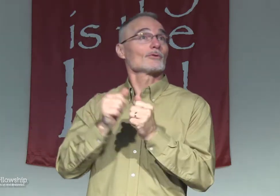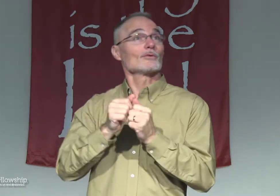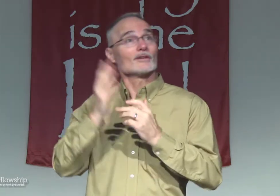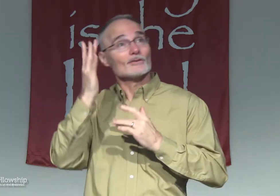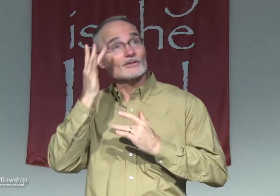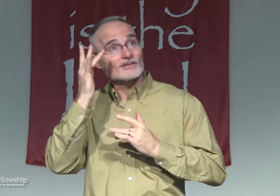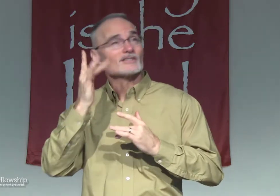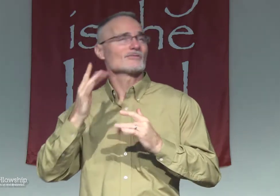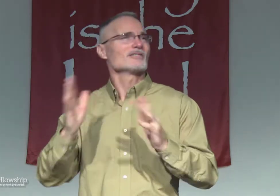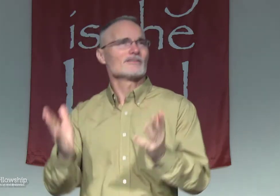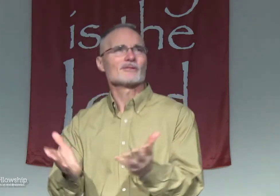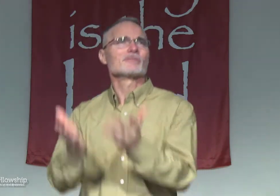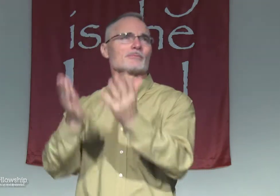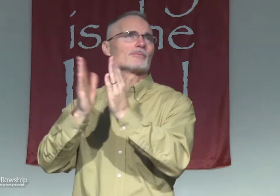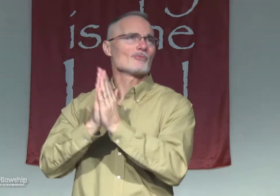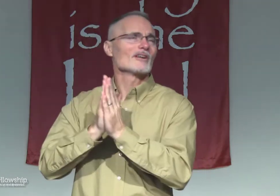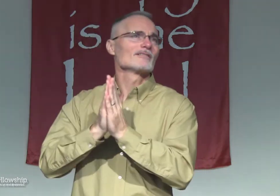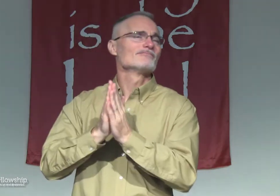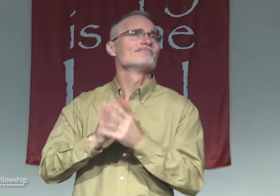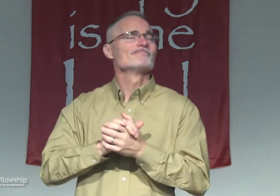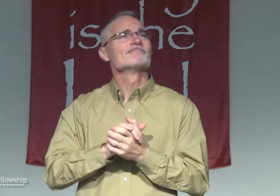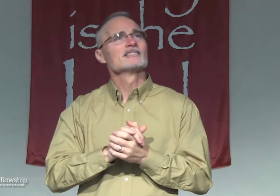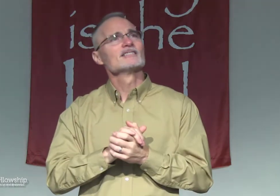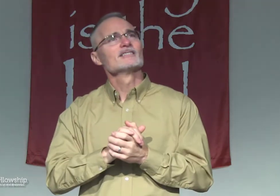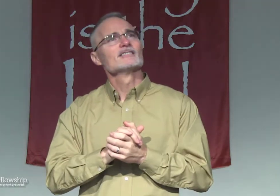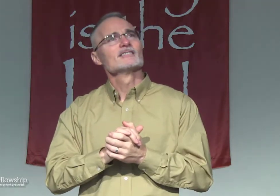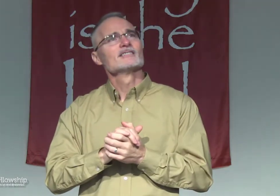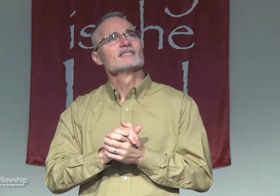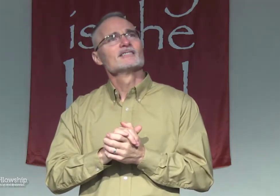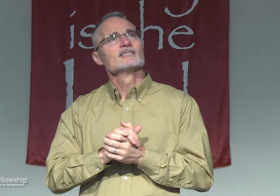For those who are struggling this morning with illness, Lord, we lift them up in prayer.